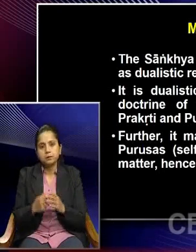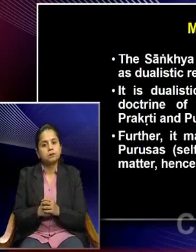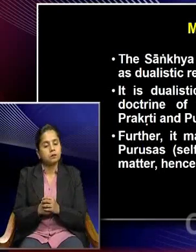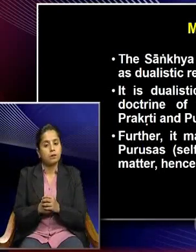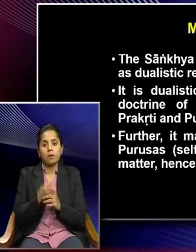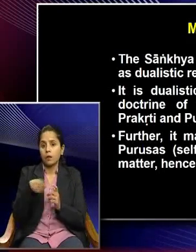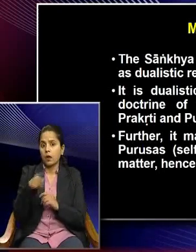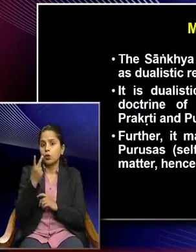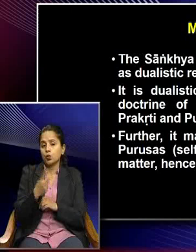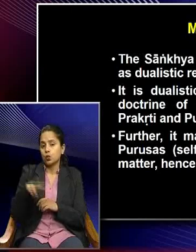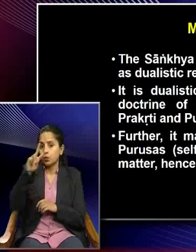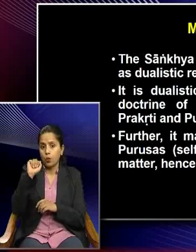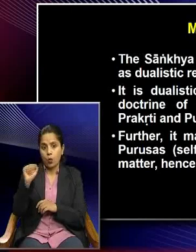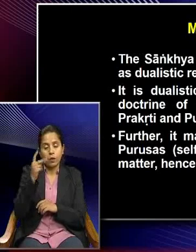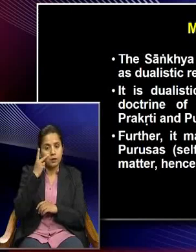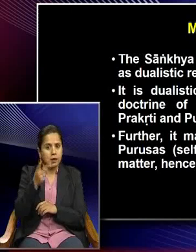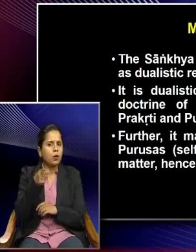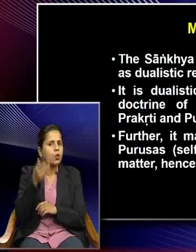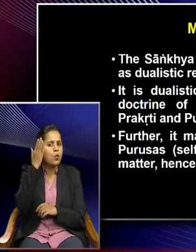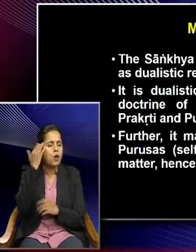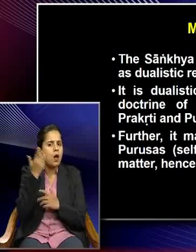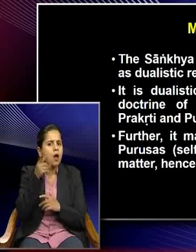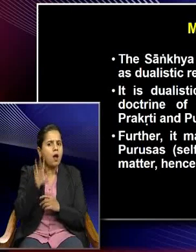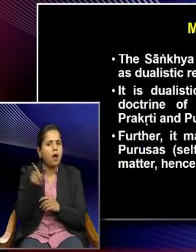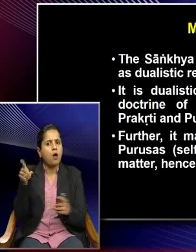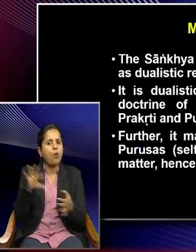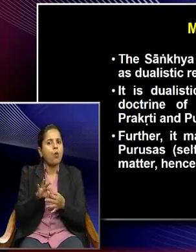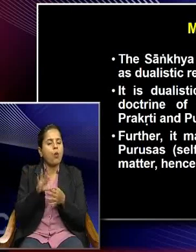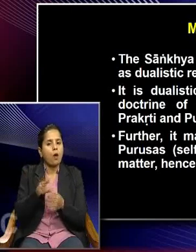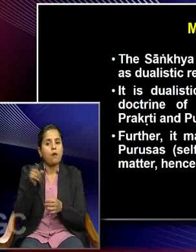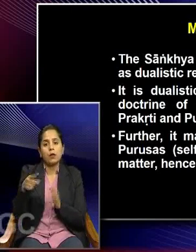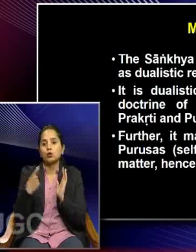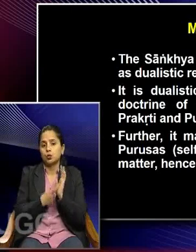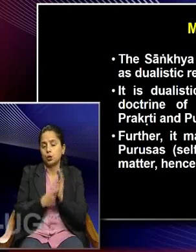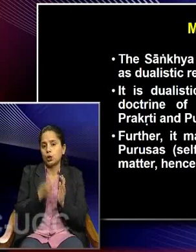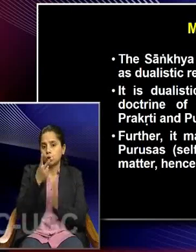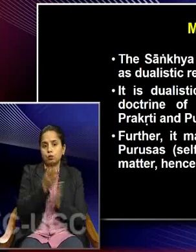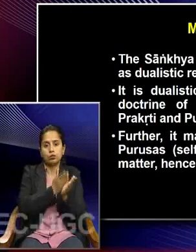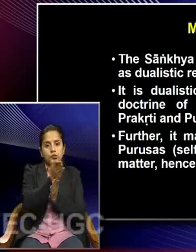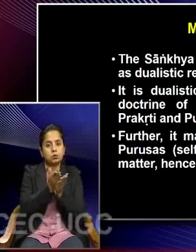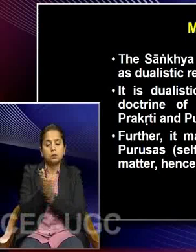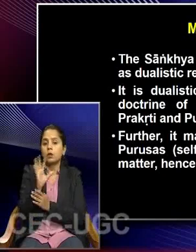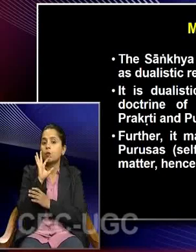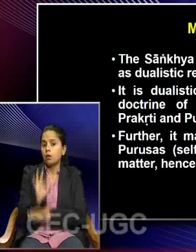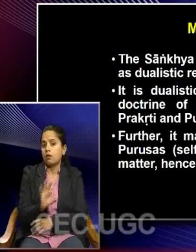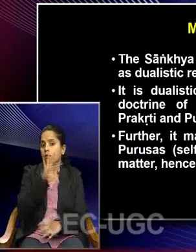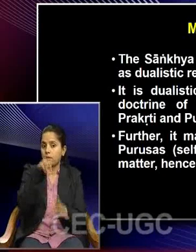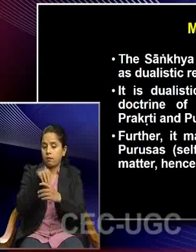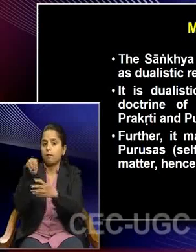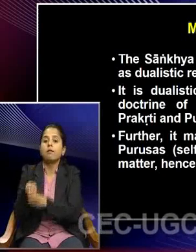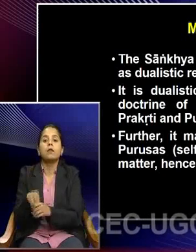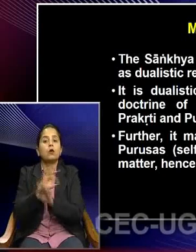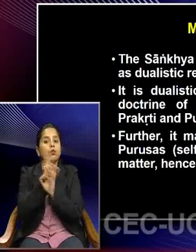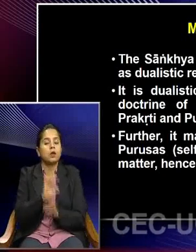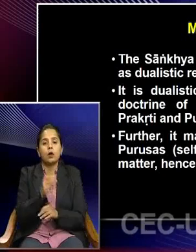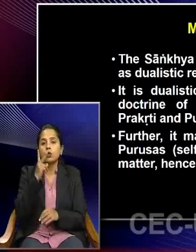It is dualistic because it holds the doctrine of two ultimate realities, and